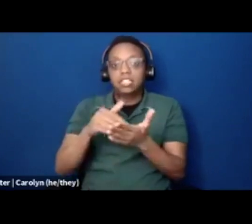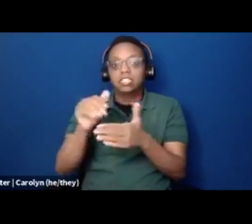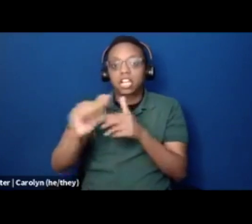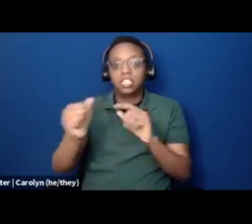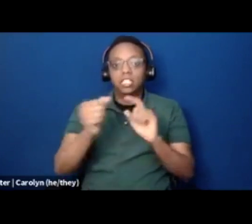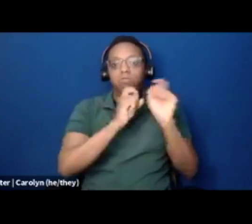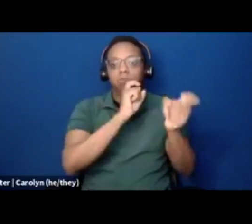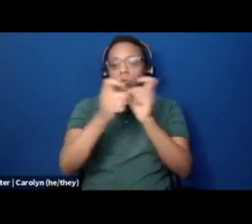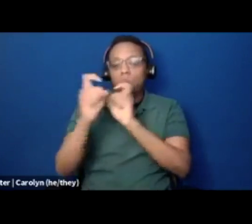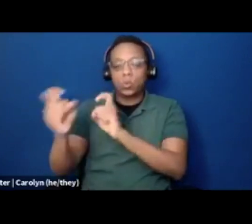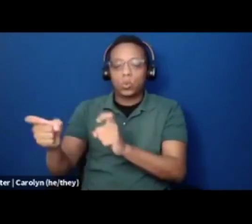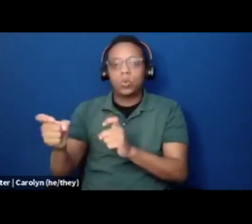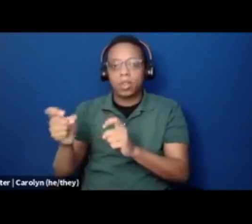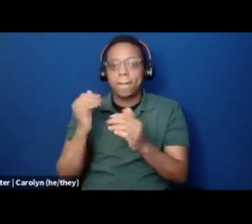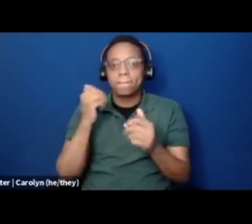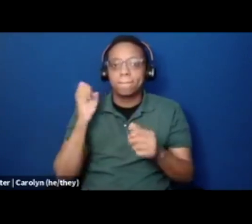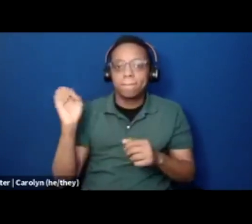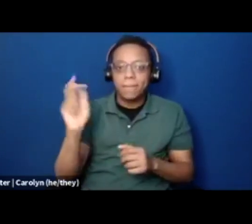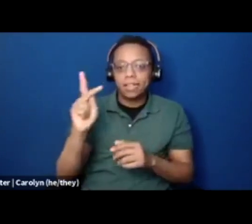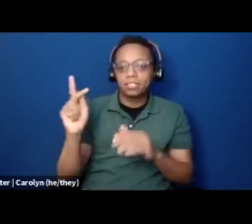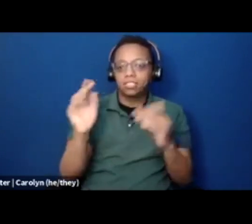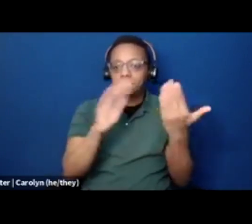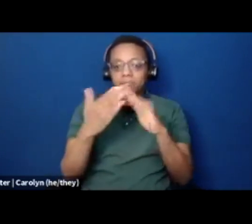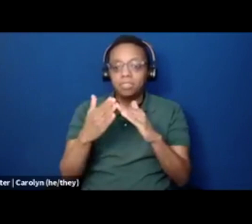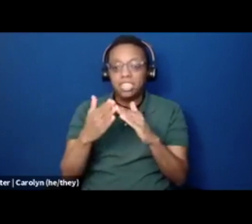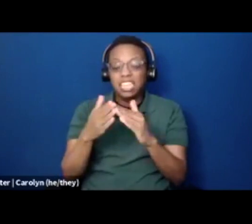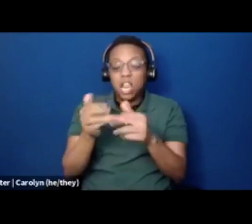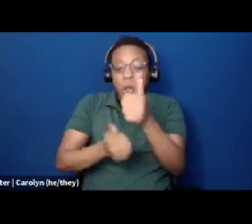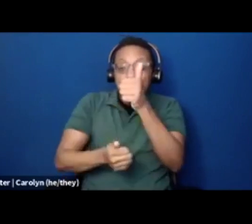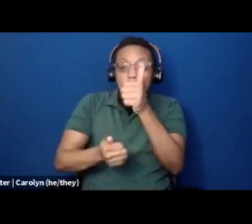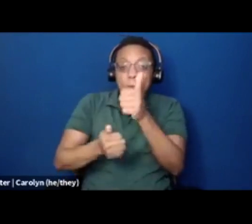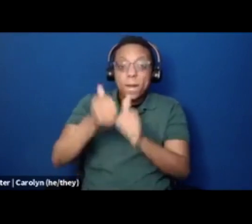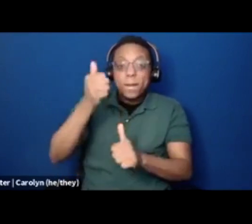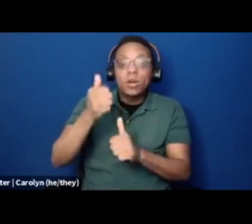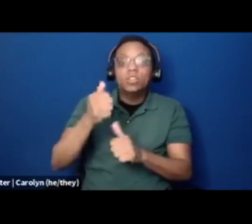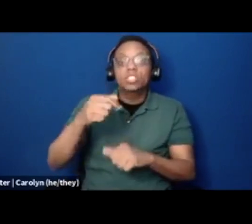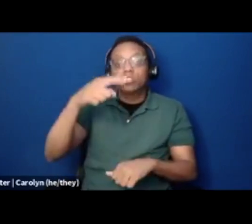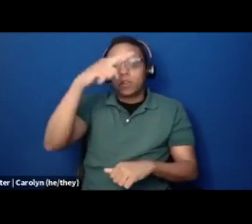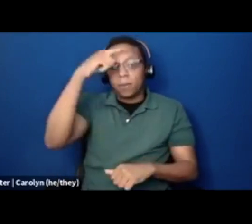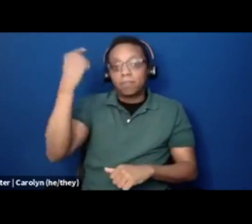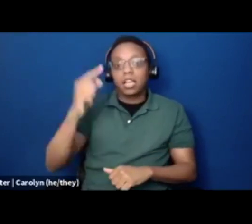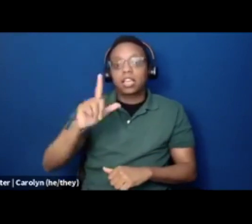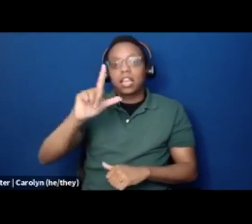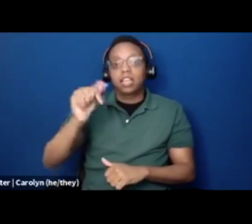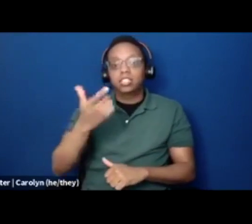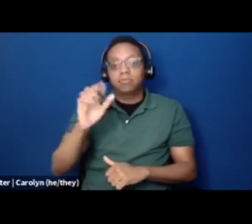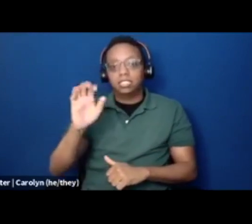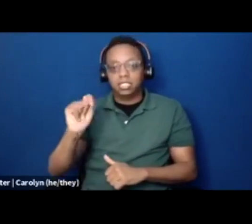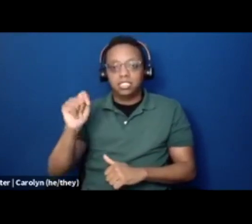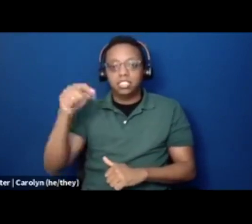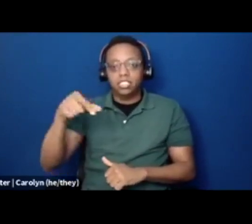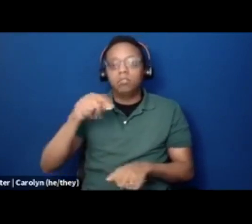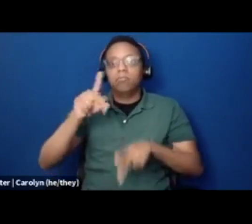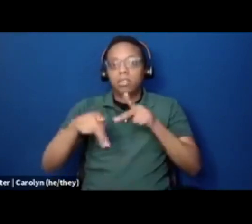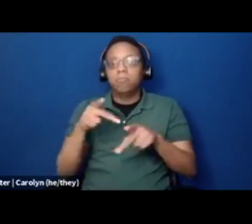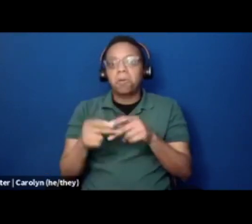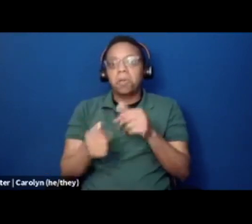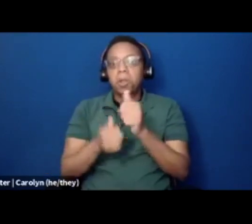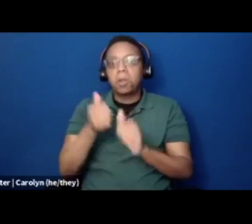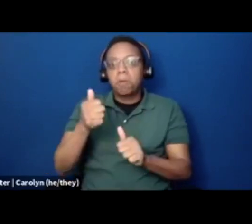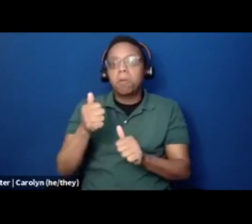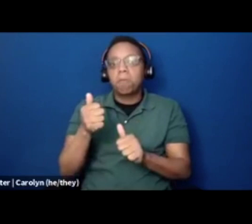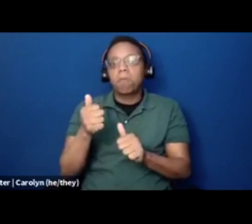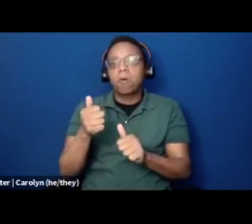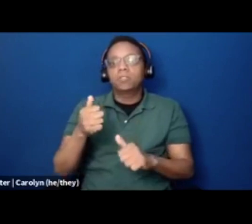Black LGBTQ folk, and another predominance of Black transgender people in Allegheny County in